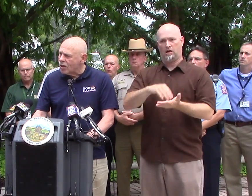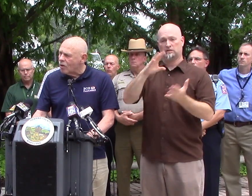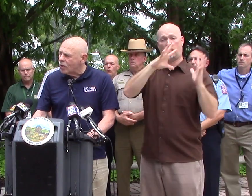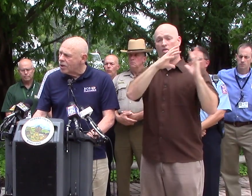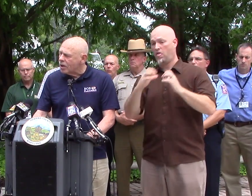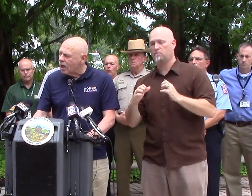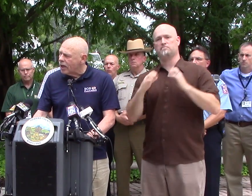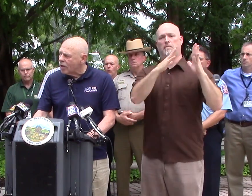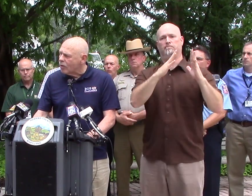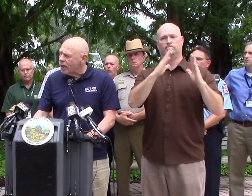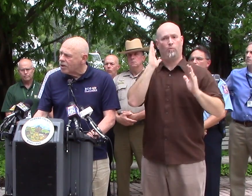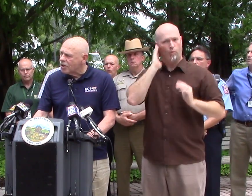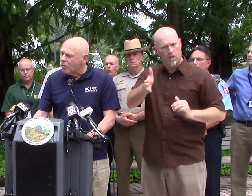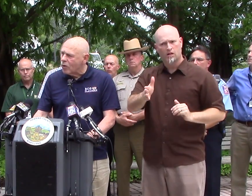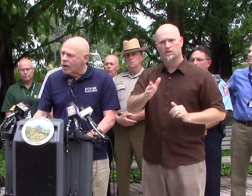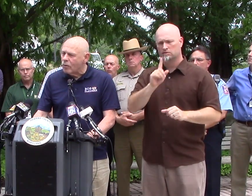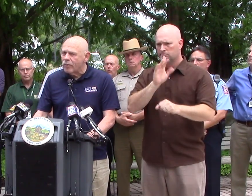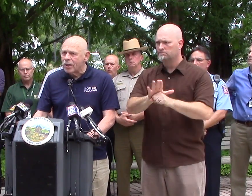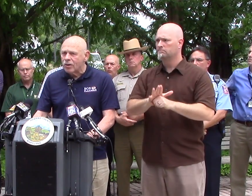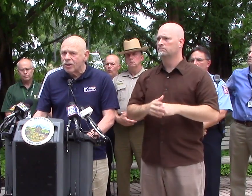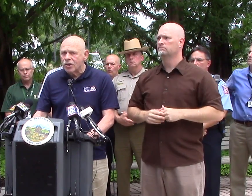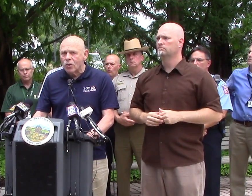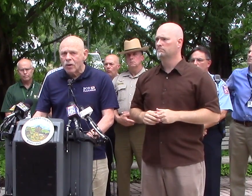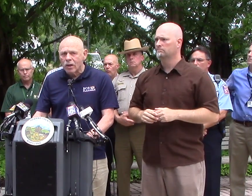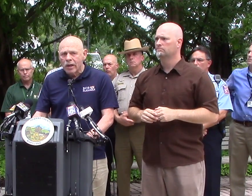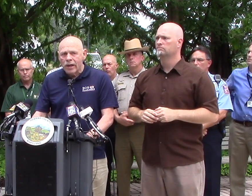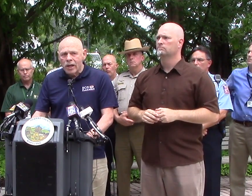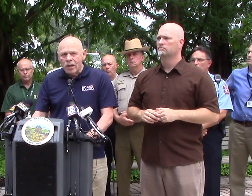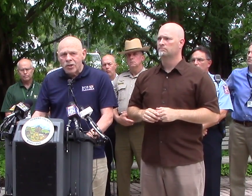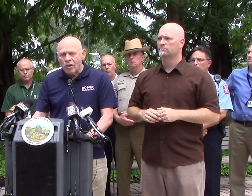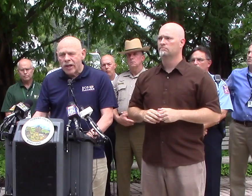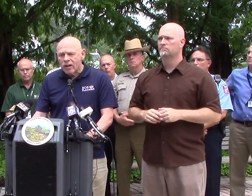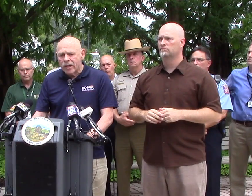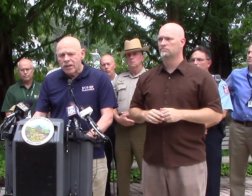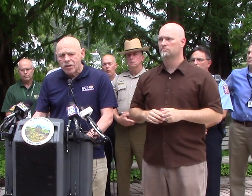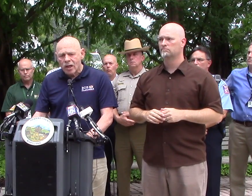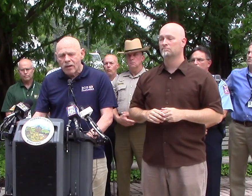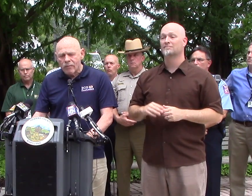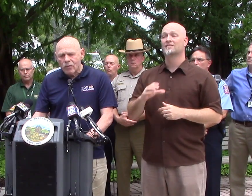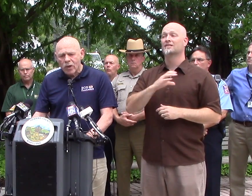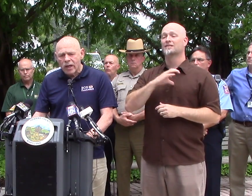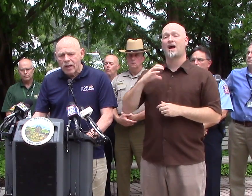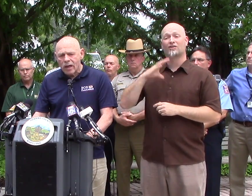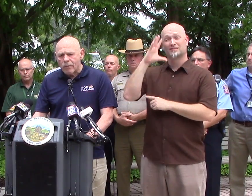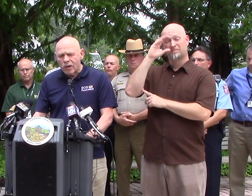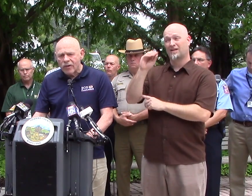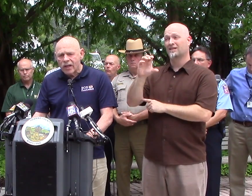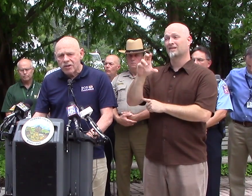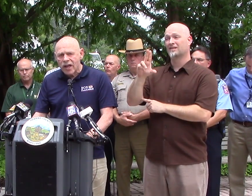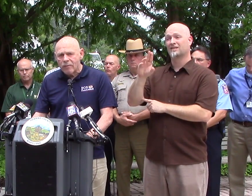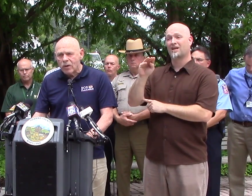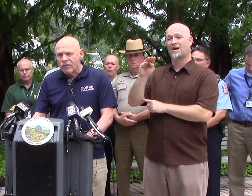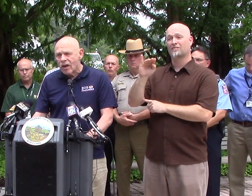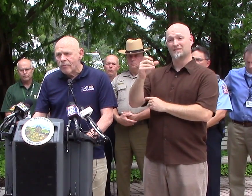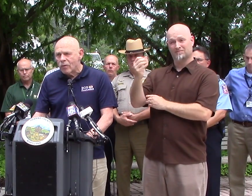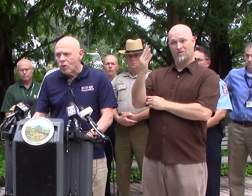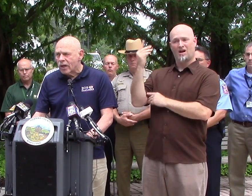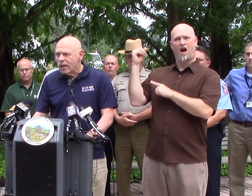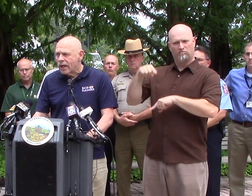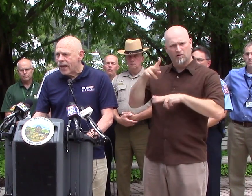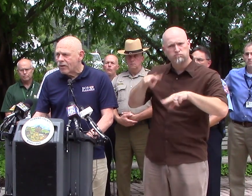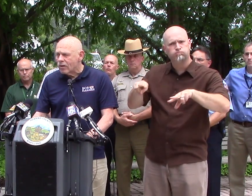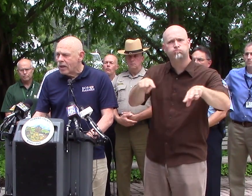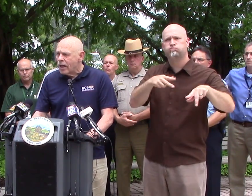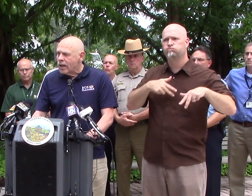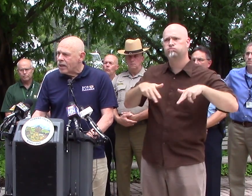Cummings also was here with us this morning when we took this tour. So there is really a perfect example of government